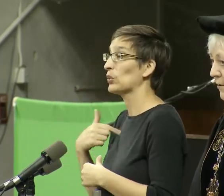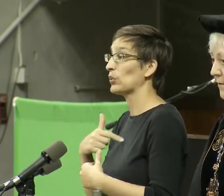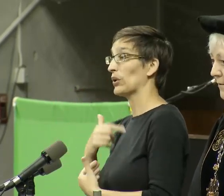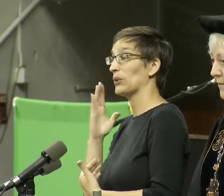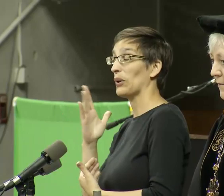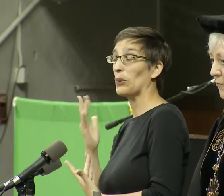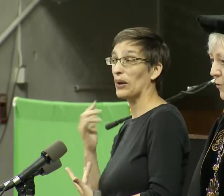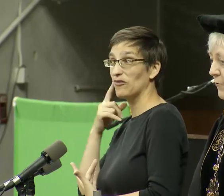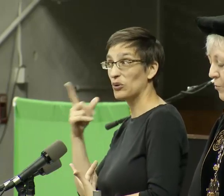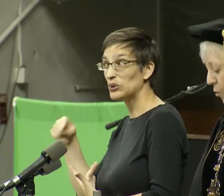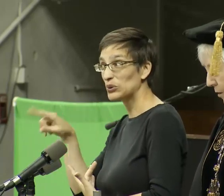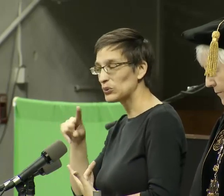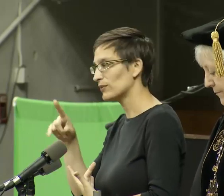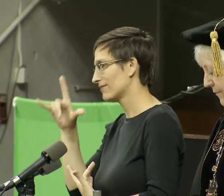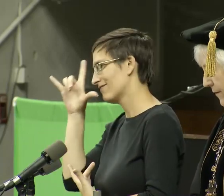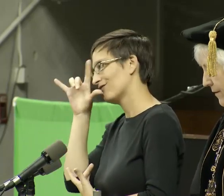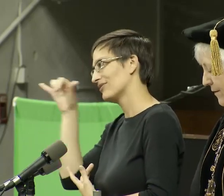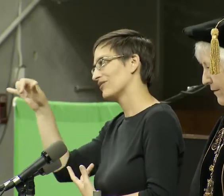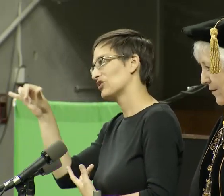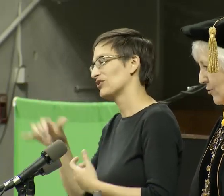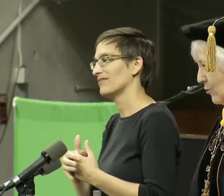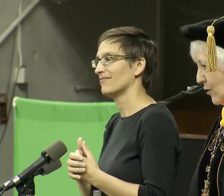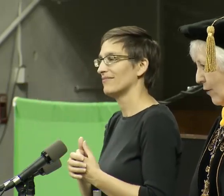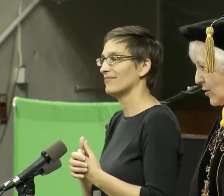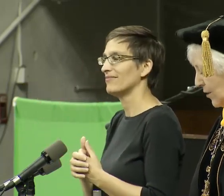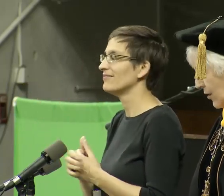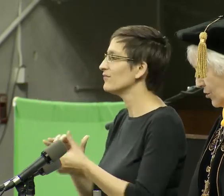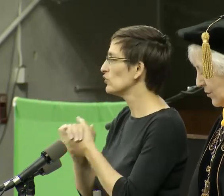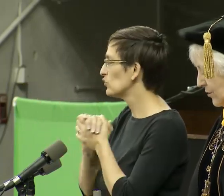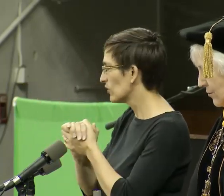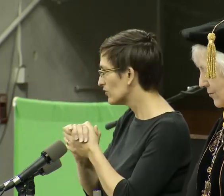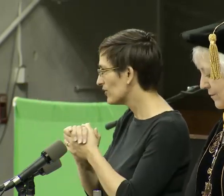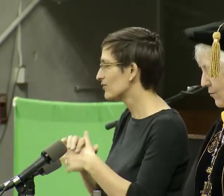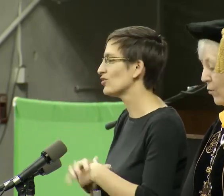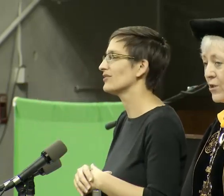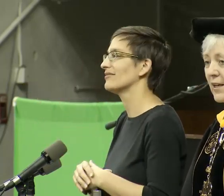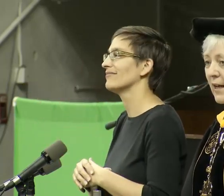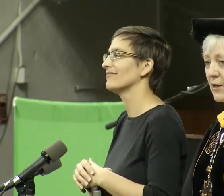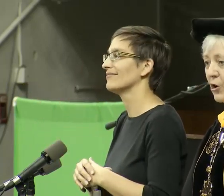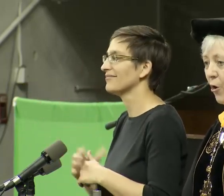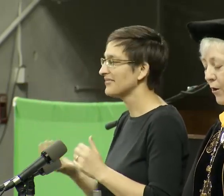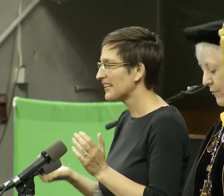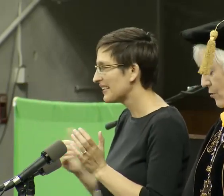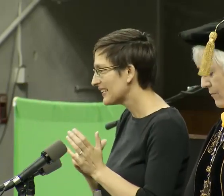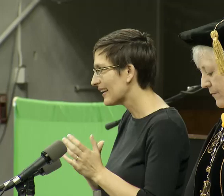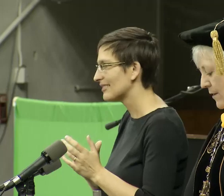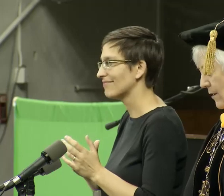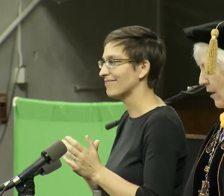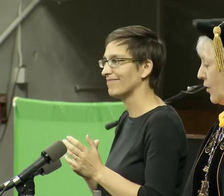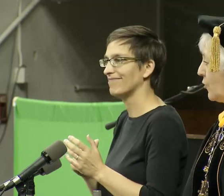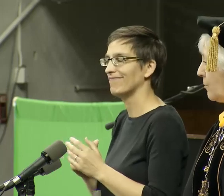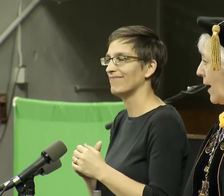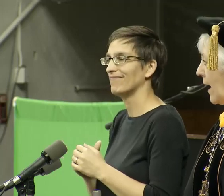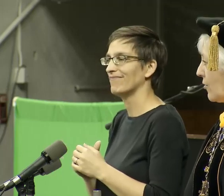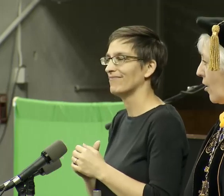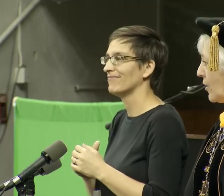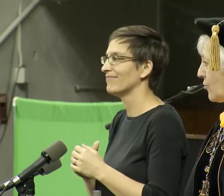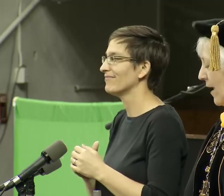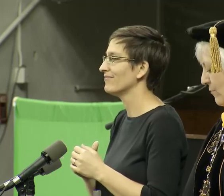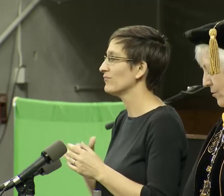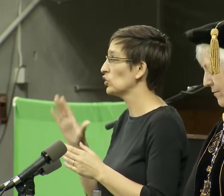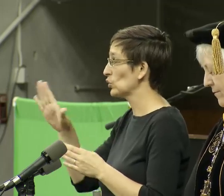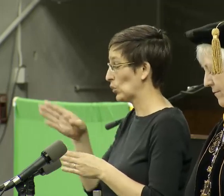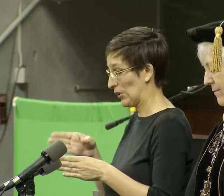for you here forevermore. So congratulations once again to all of you on your path